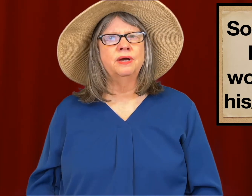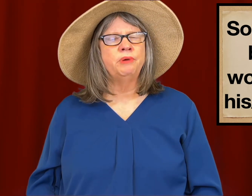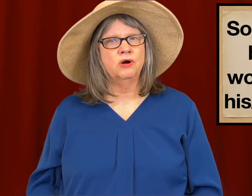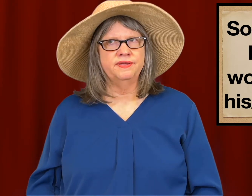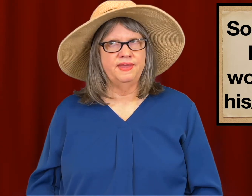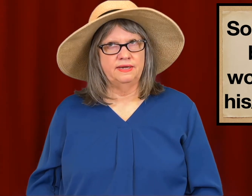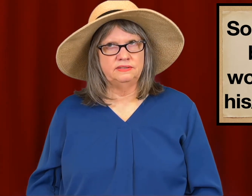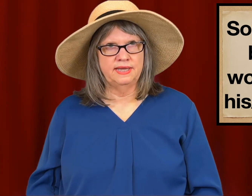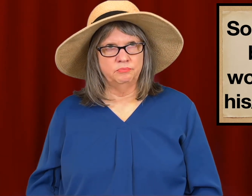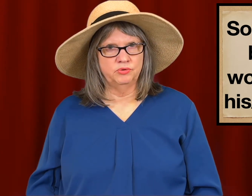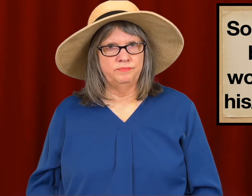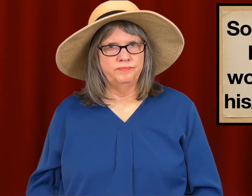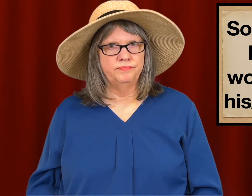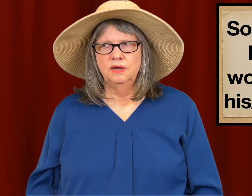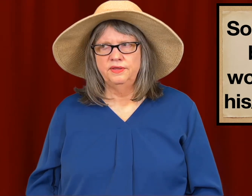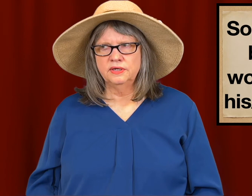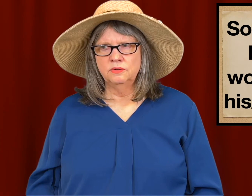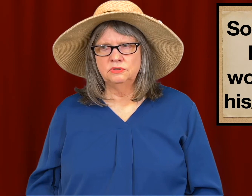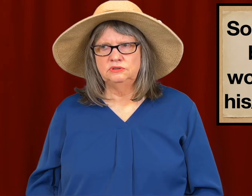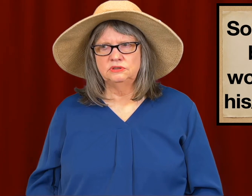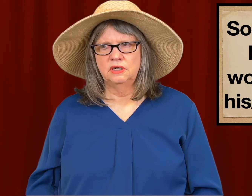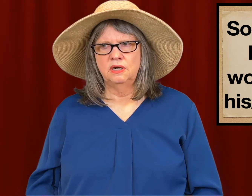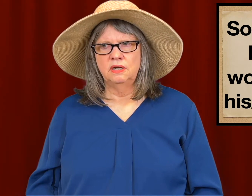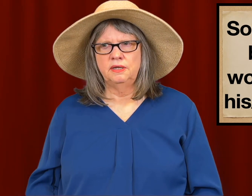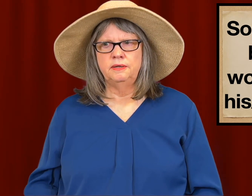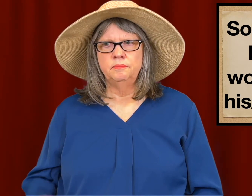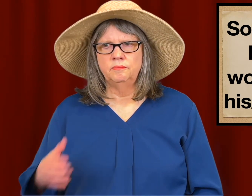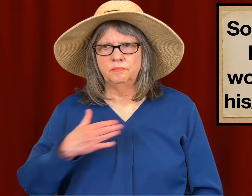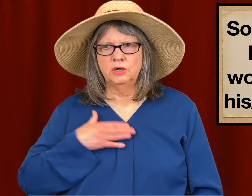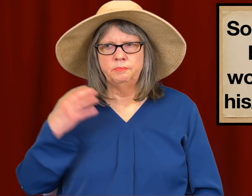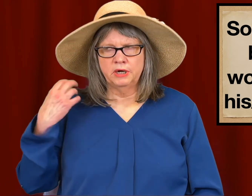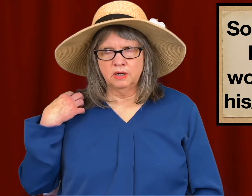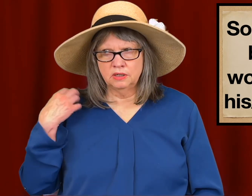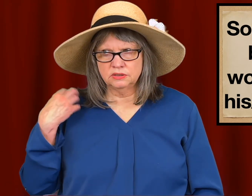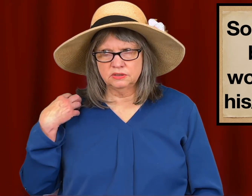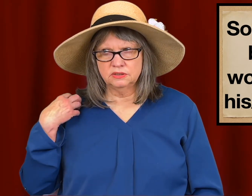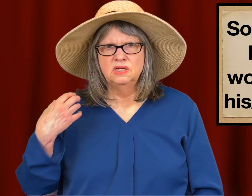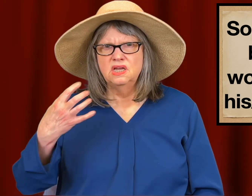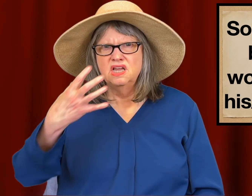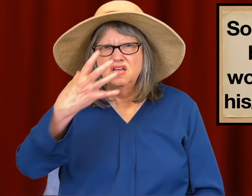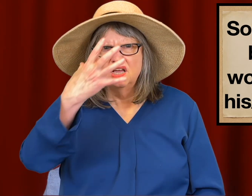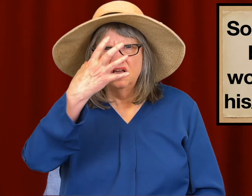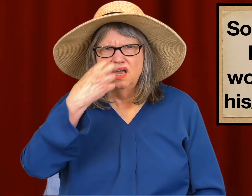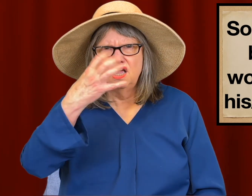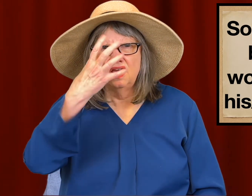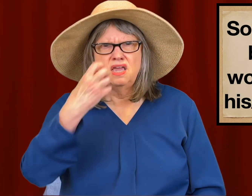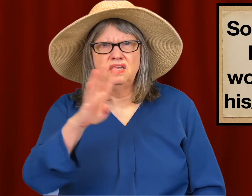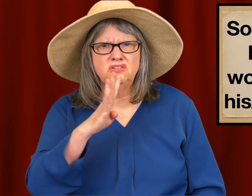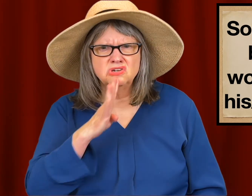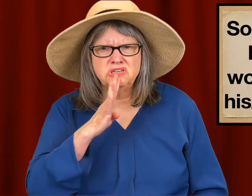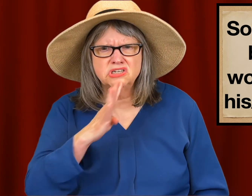bark in that example? I think I would sign my boss angry